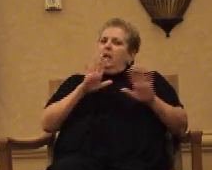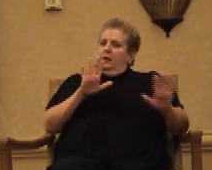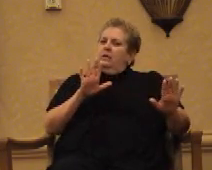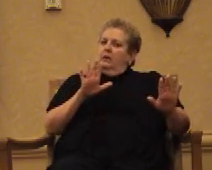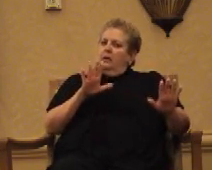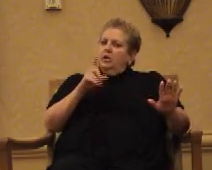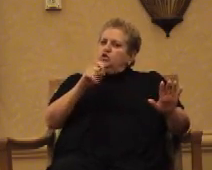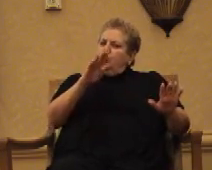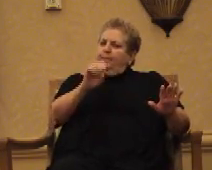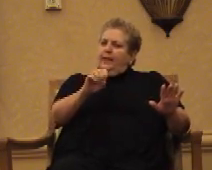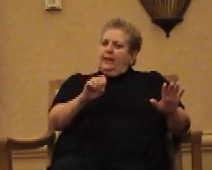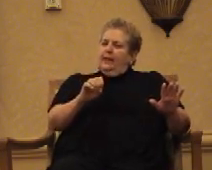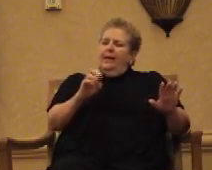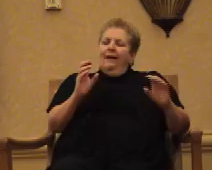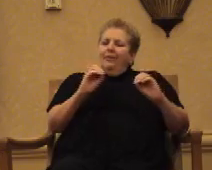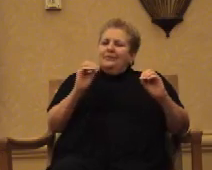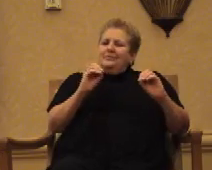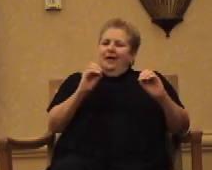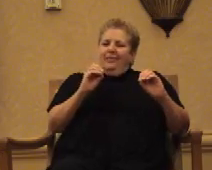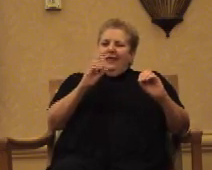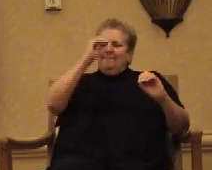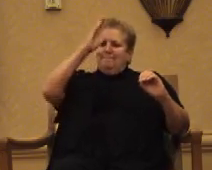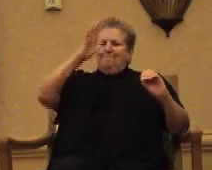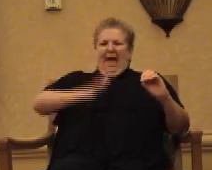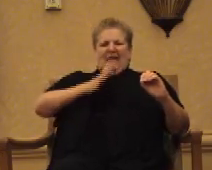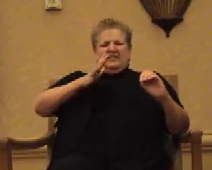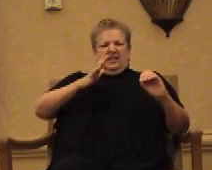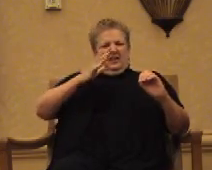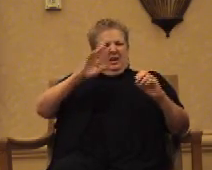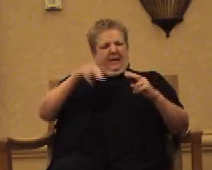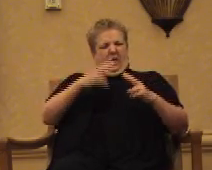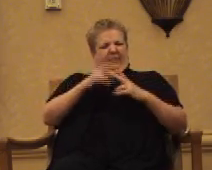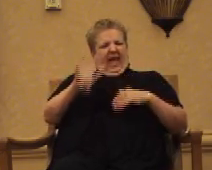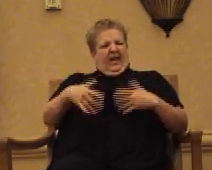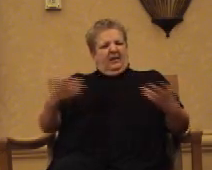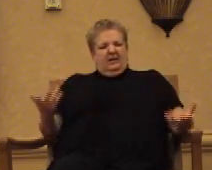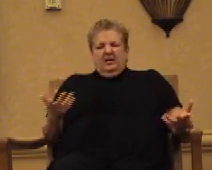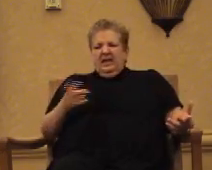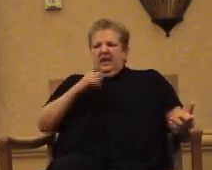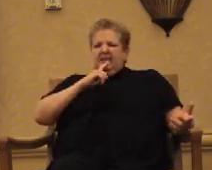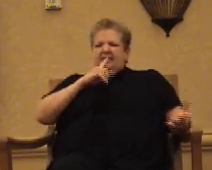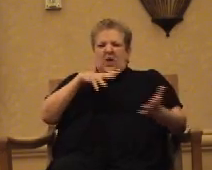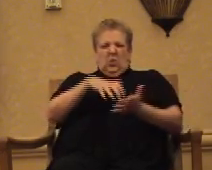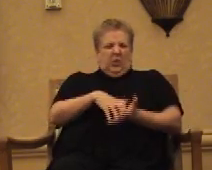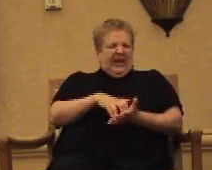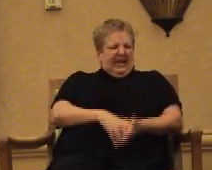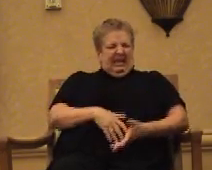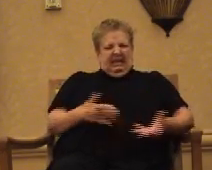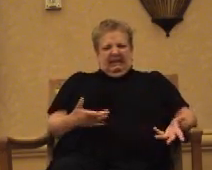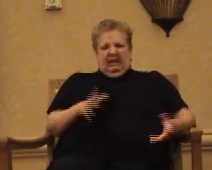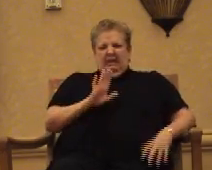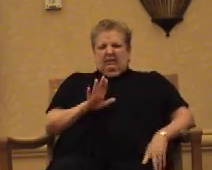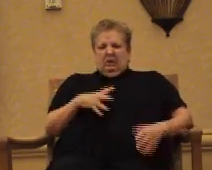There's just nothing masculine about a panic attack. It's so weenie, your heart's pounding, you're